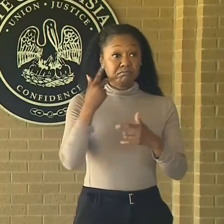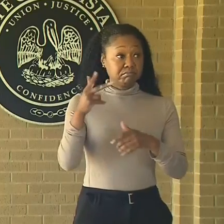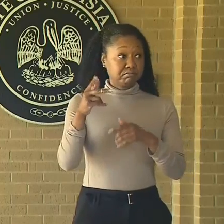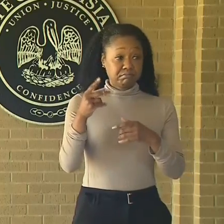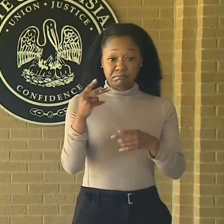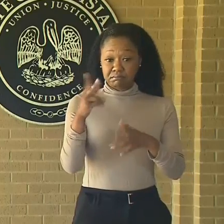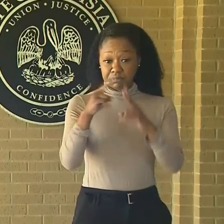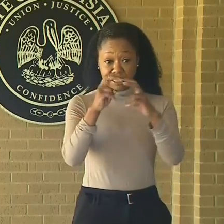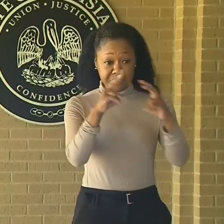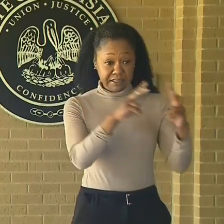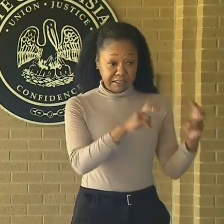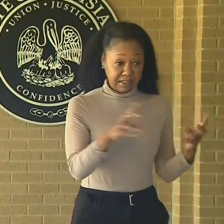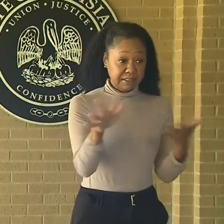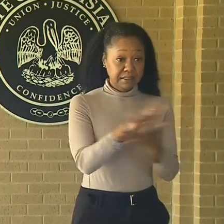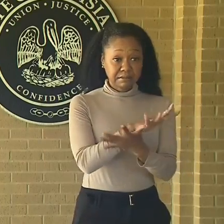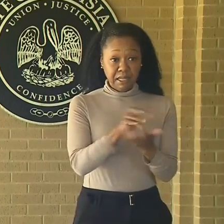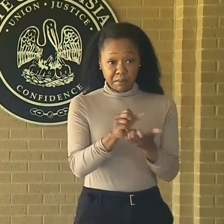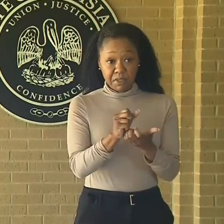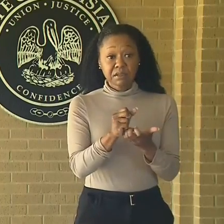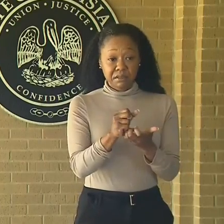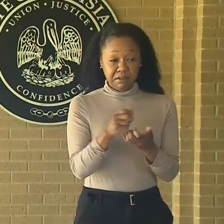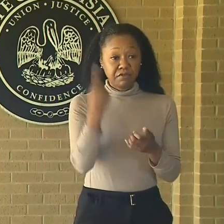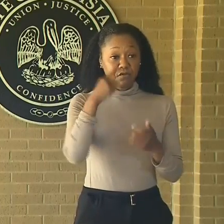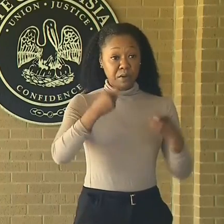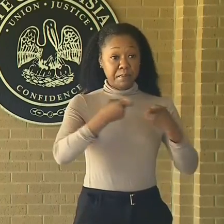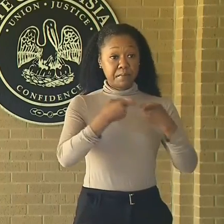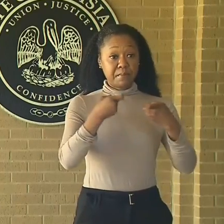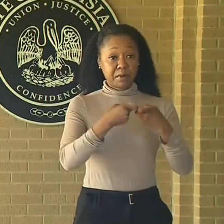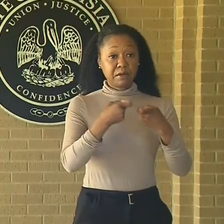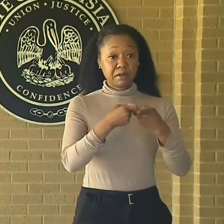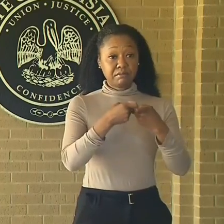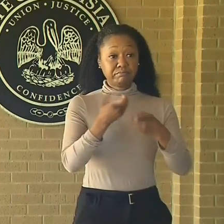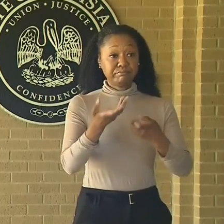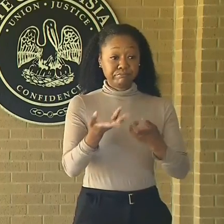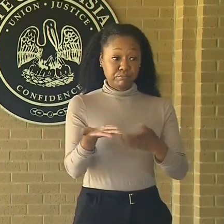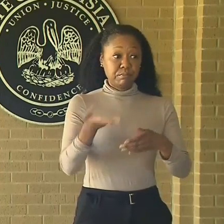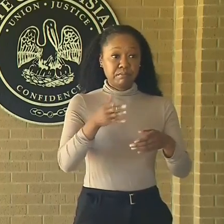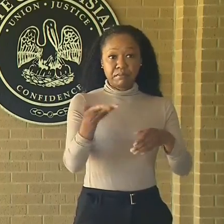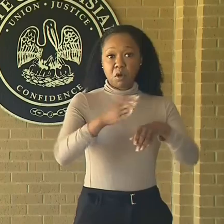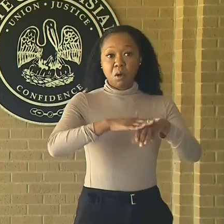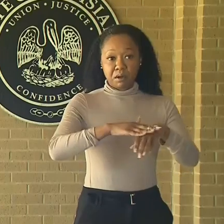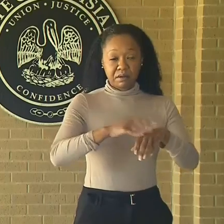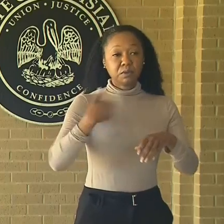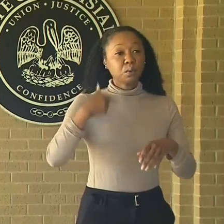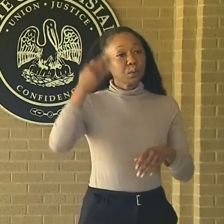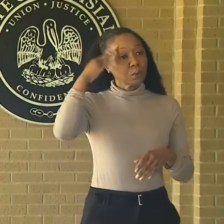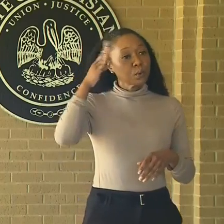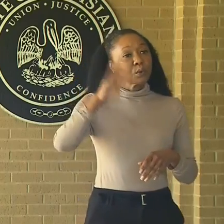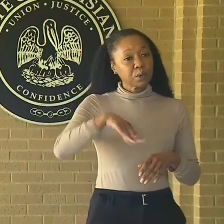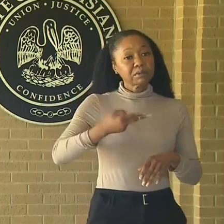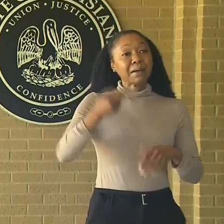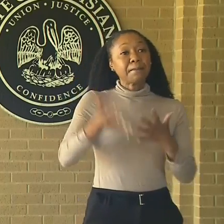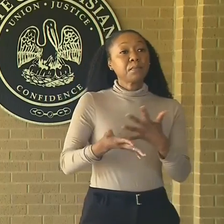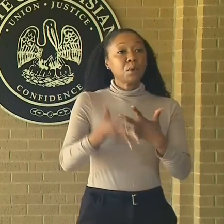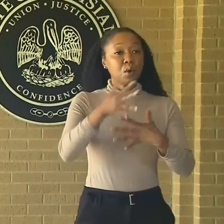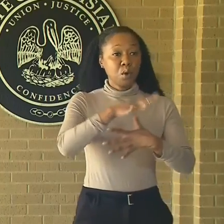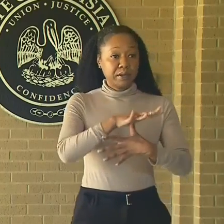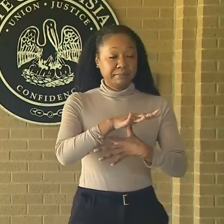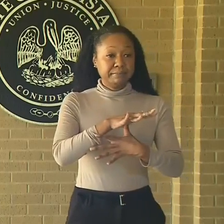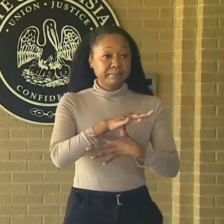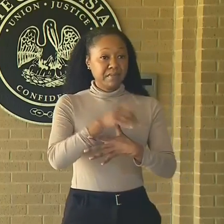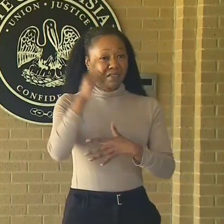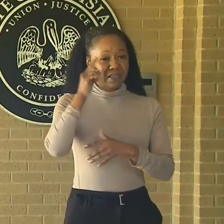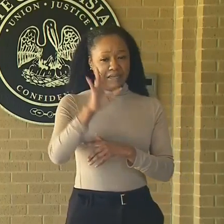that a timeline can be developed for power restoration, but we know that this is a very high priority. I